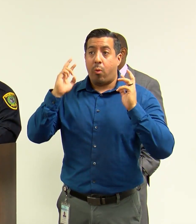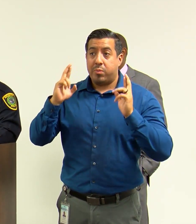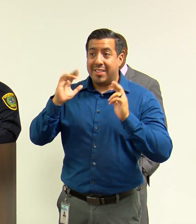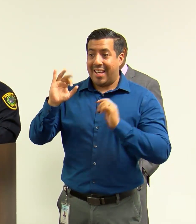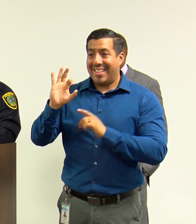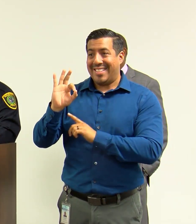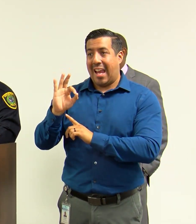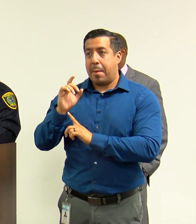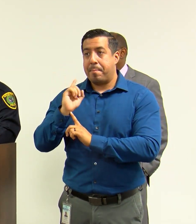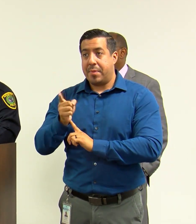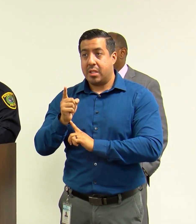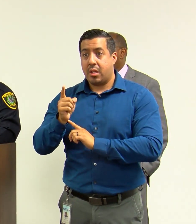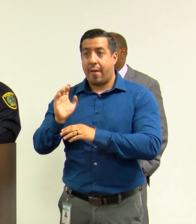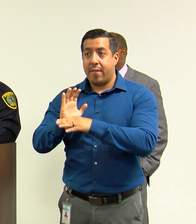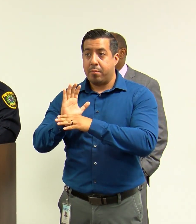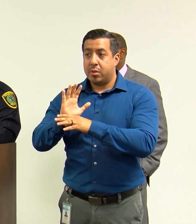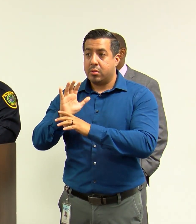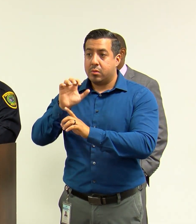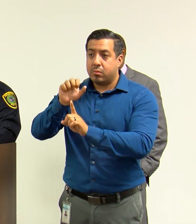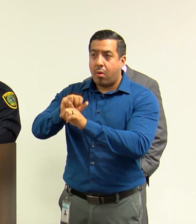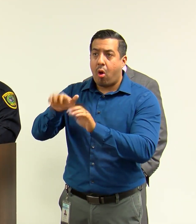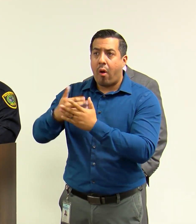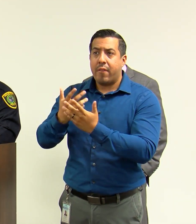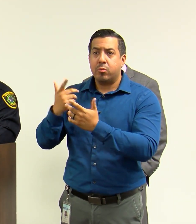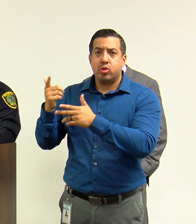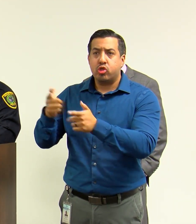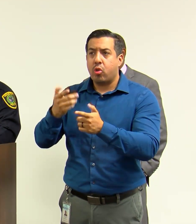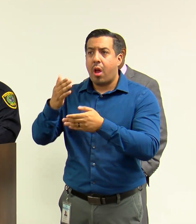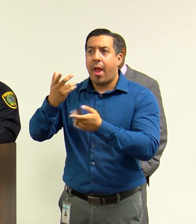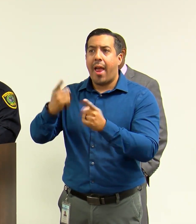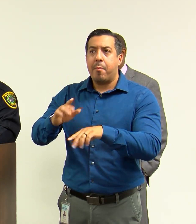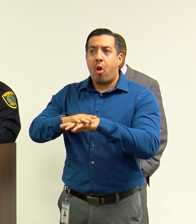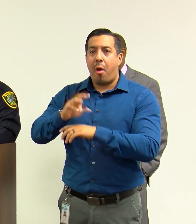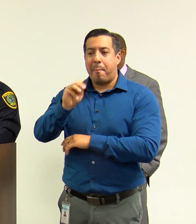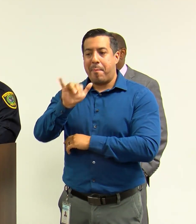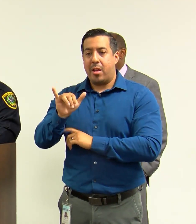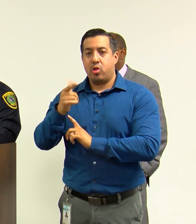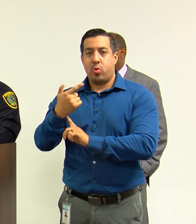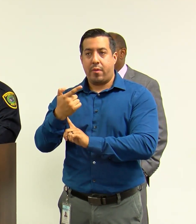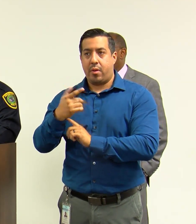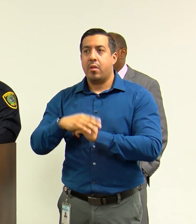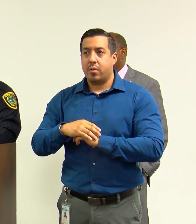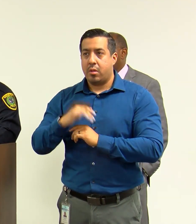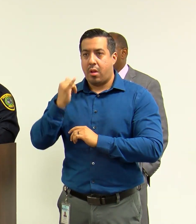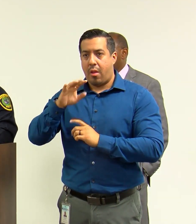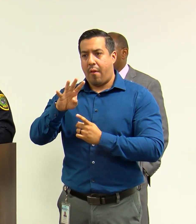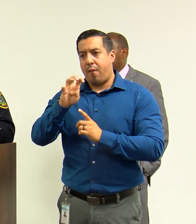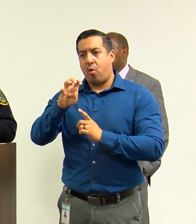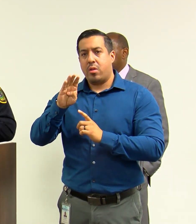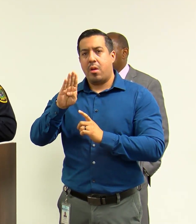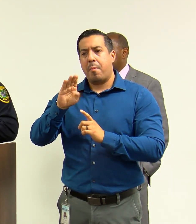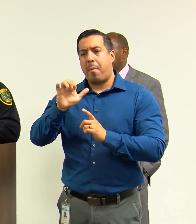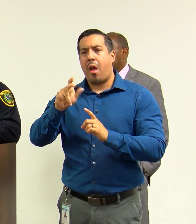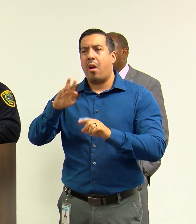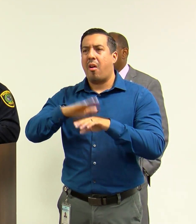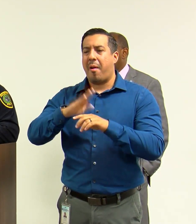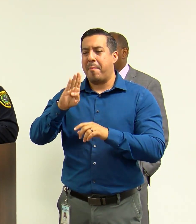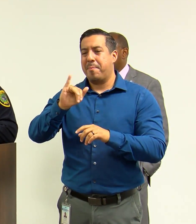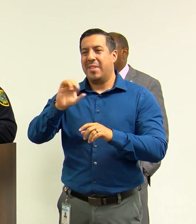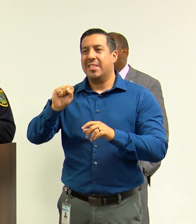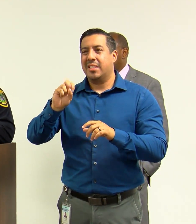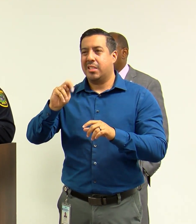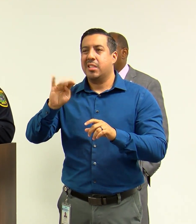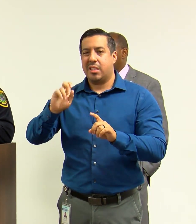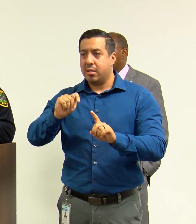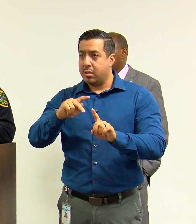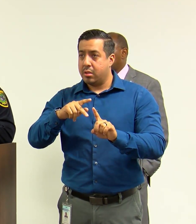video capturing the shooting on May 21st at 9400 block of Bissonnet, that the community